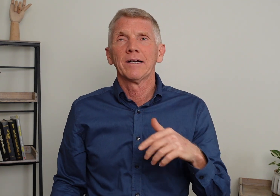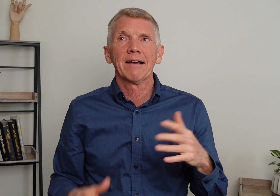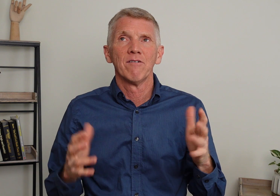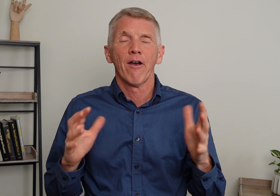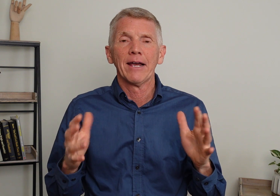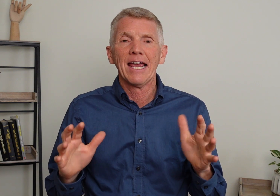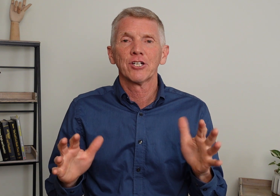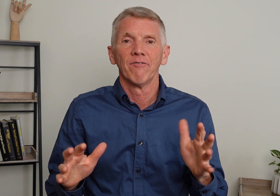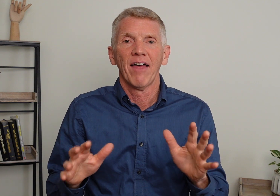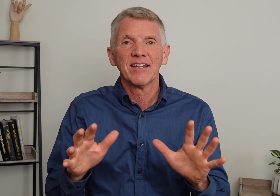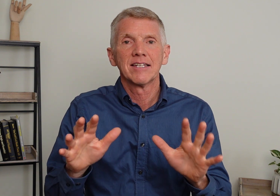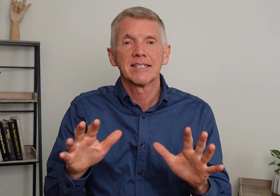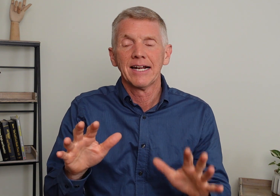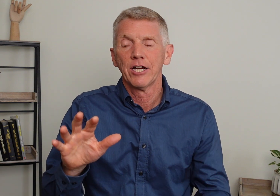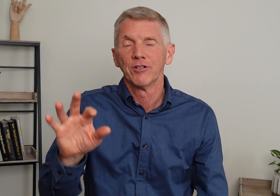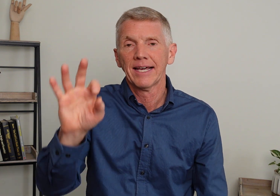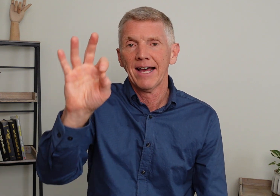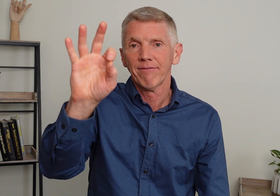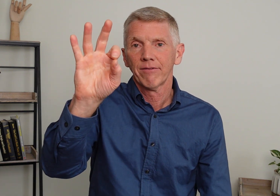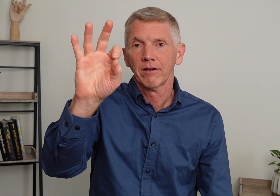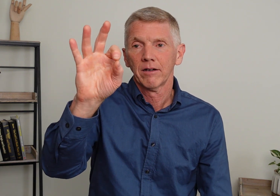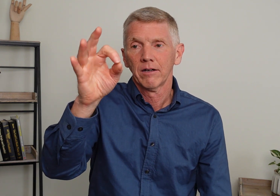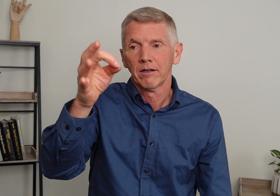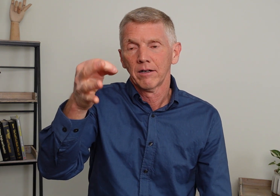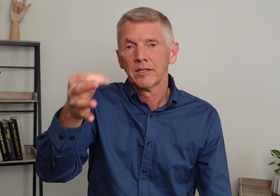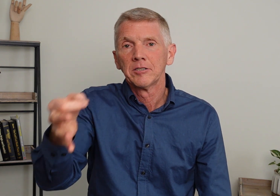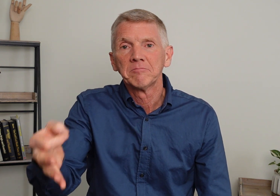kind of variation of that, and that's this sign here. Take an F.